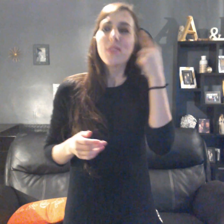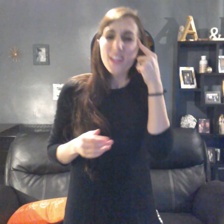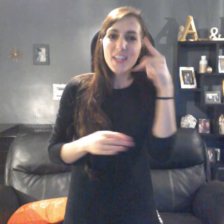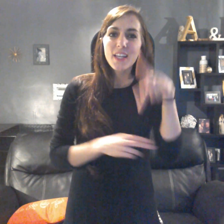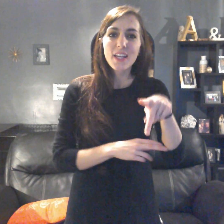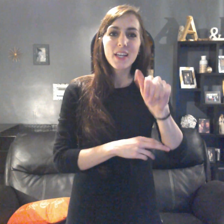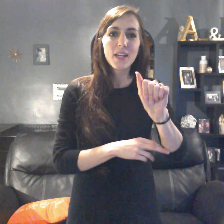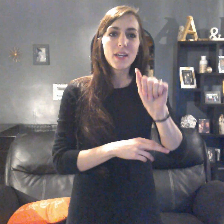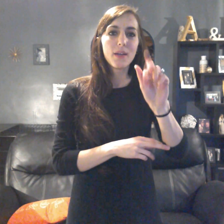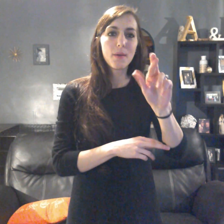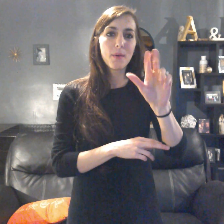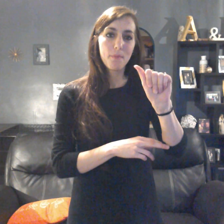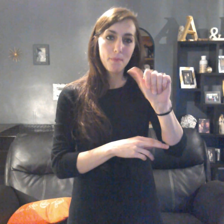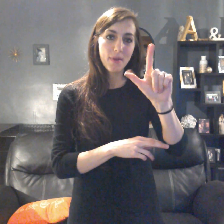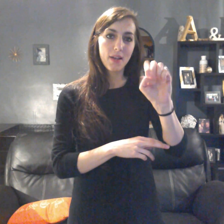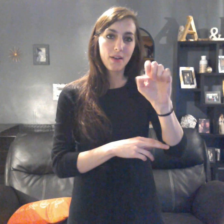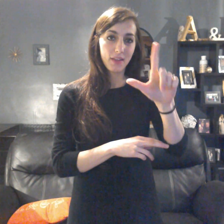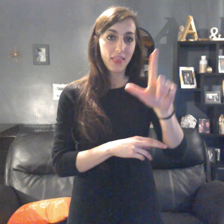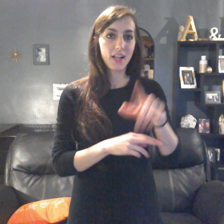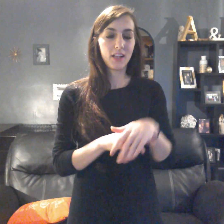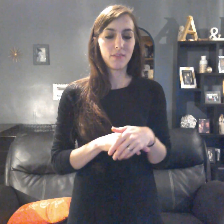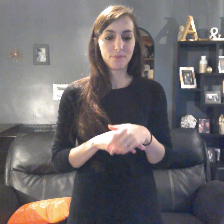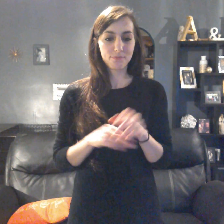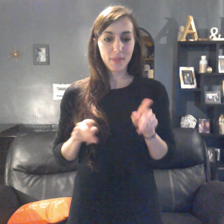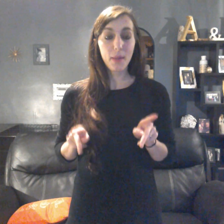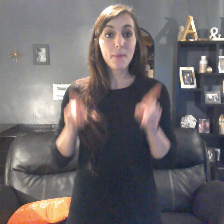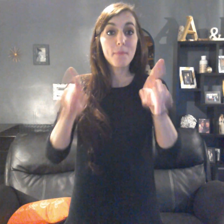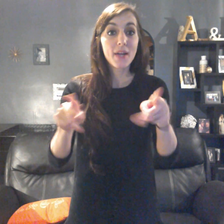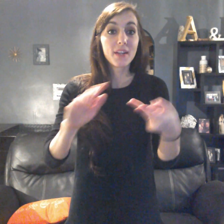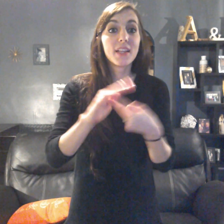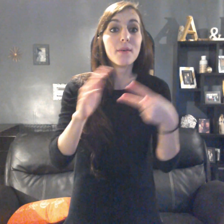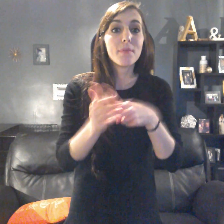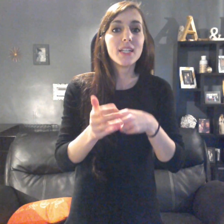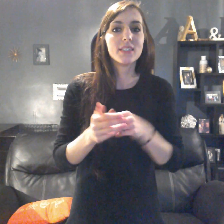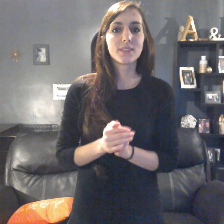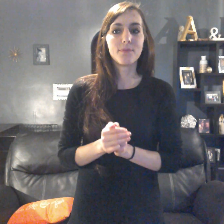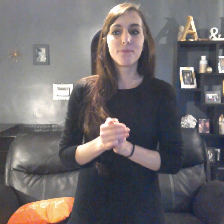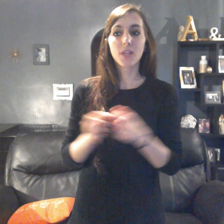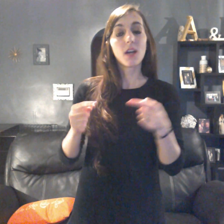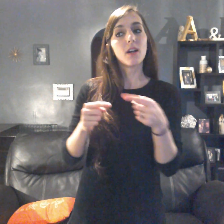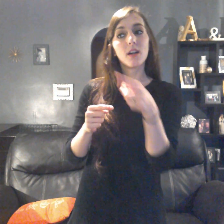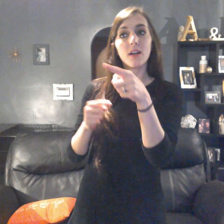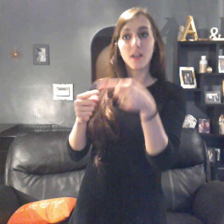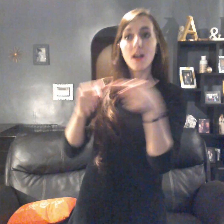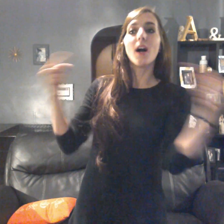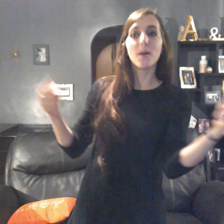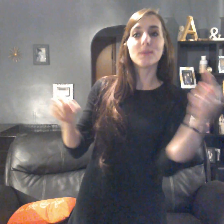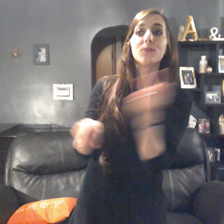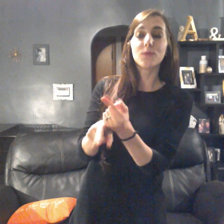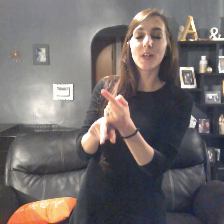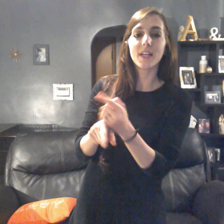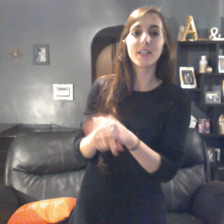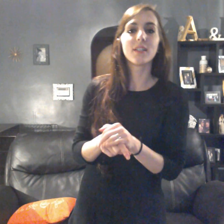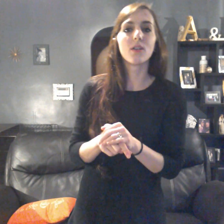They're opposite of each other? Good. Can you figure out what they're never going to do? What are 2 parallel lines never going to do,